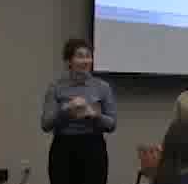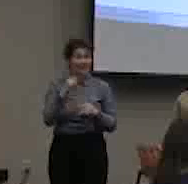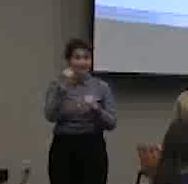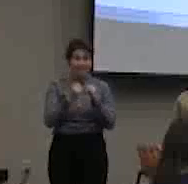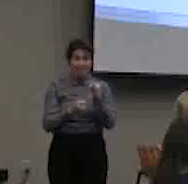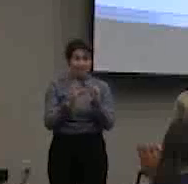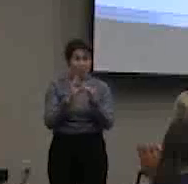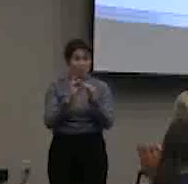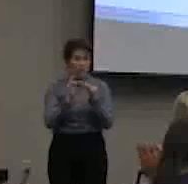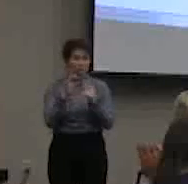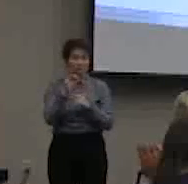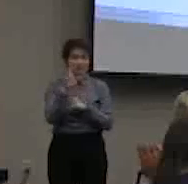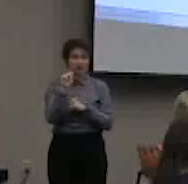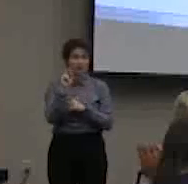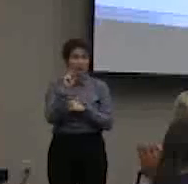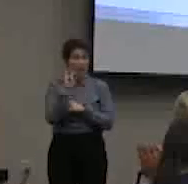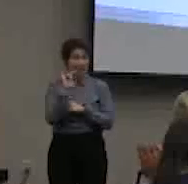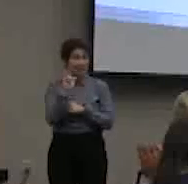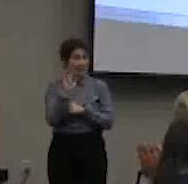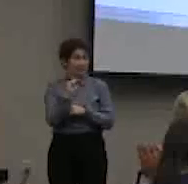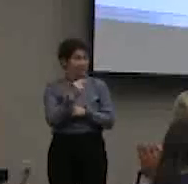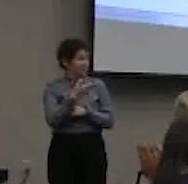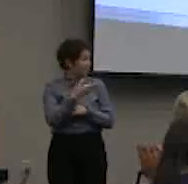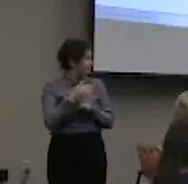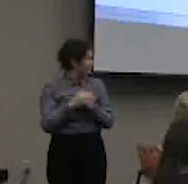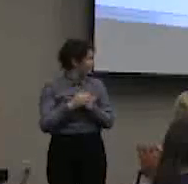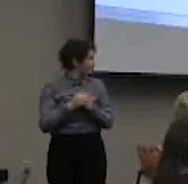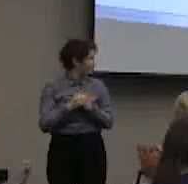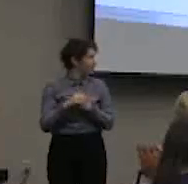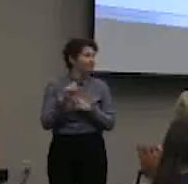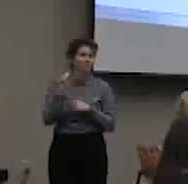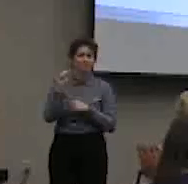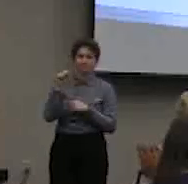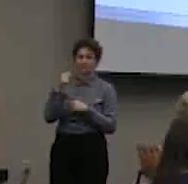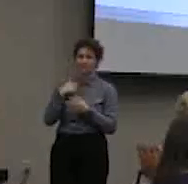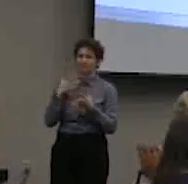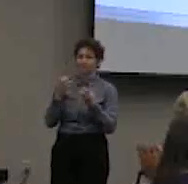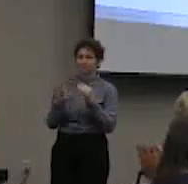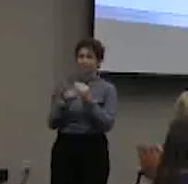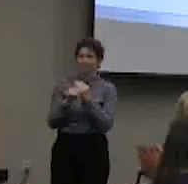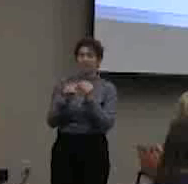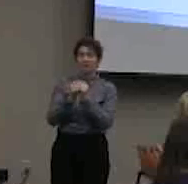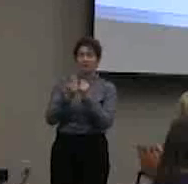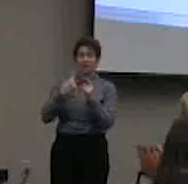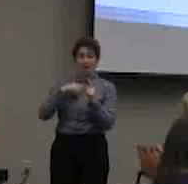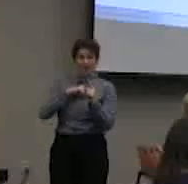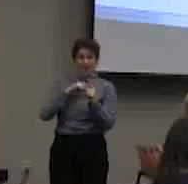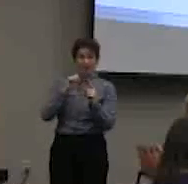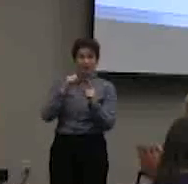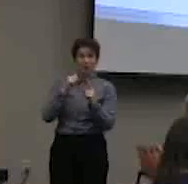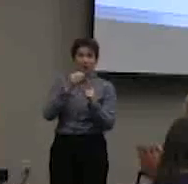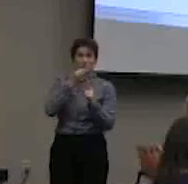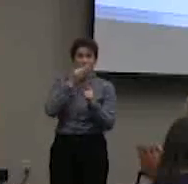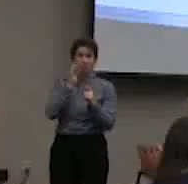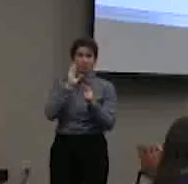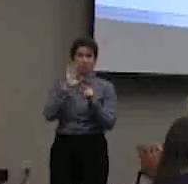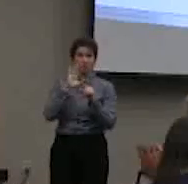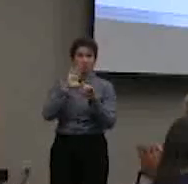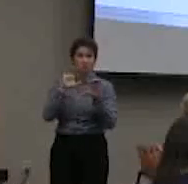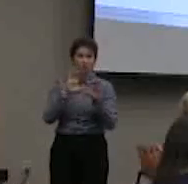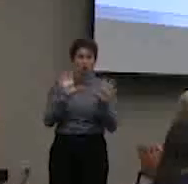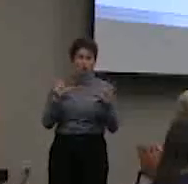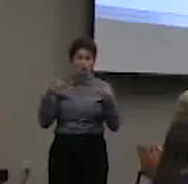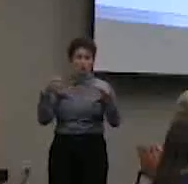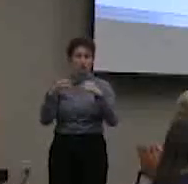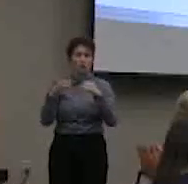Franklin? I'd just like to say that with us, we're getting ready to do a retreat, and we're still working on